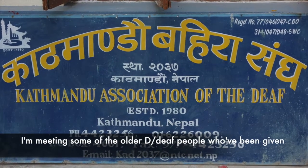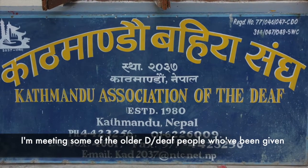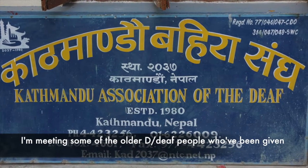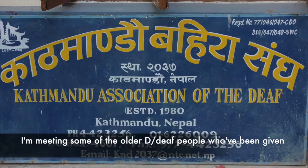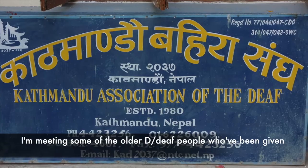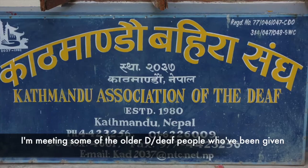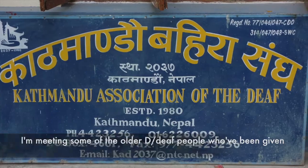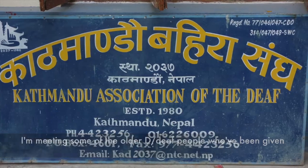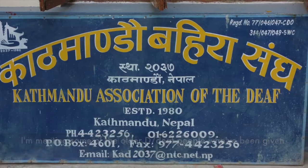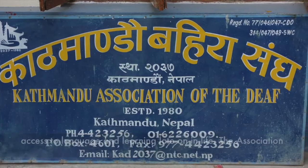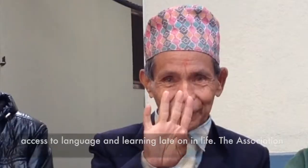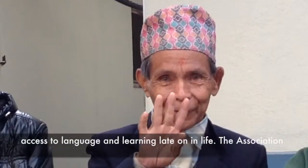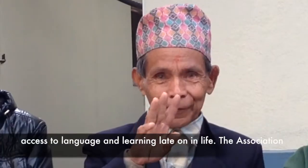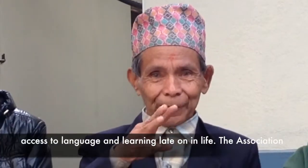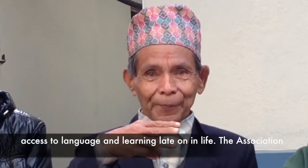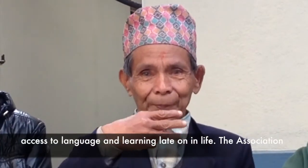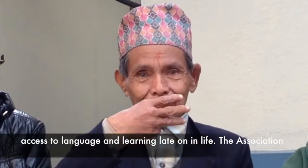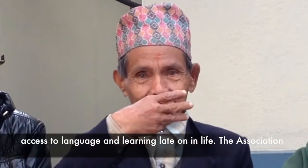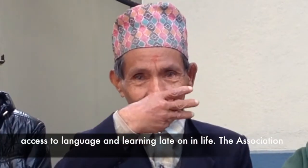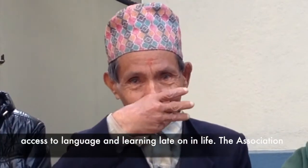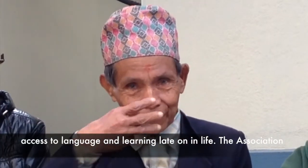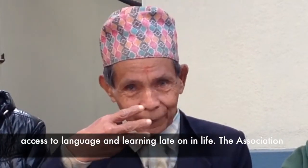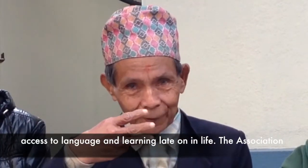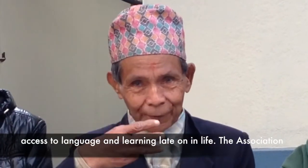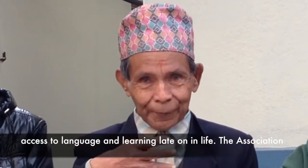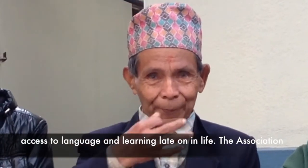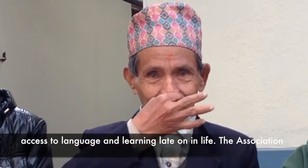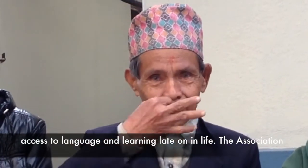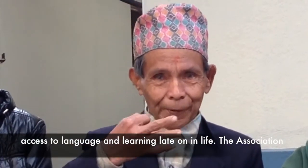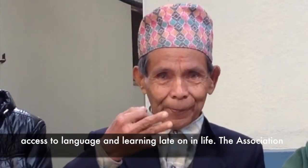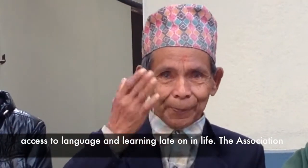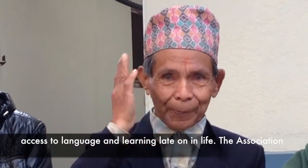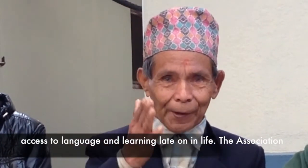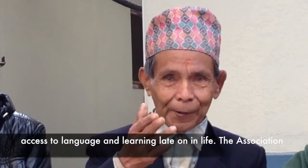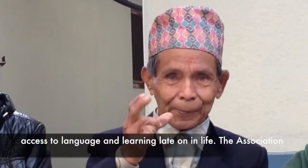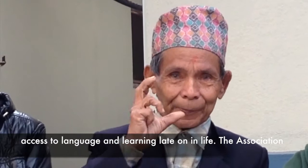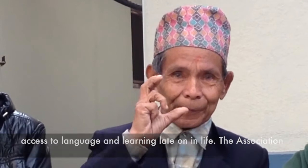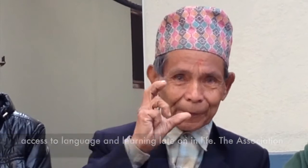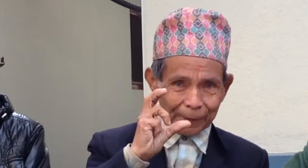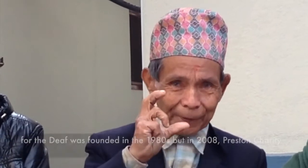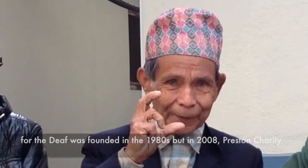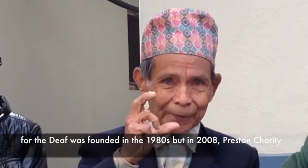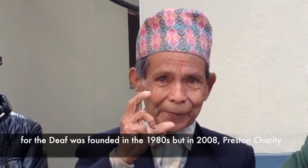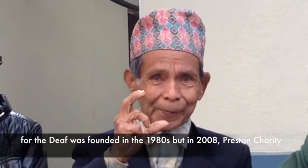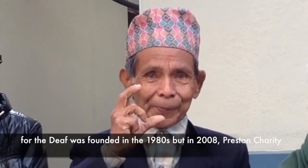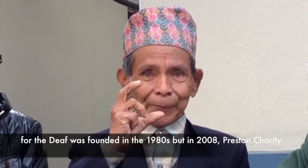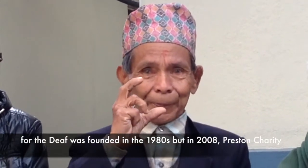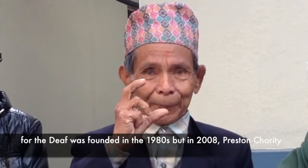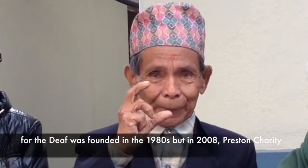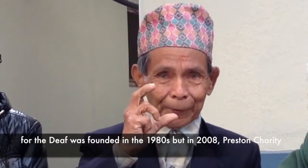learning late on in life. The Association for the Deaf was founded in the 80s, but in 2008, Preston charity